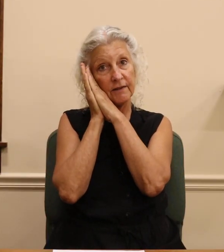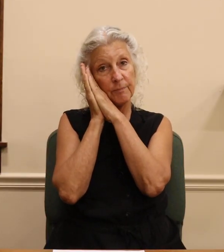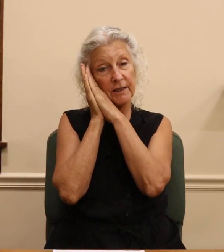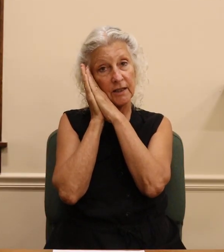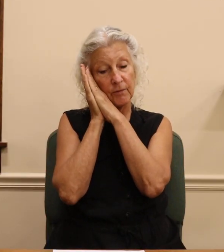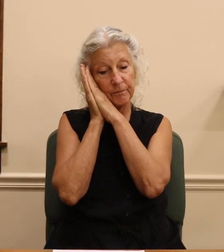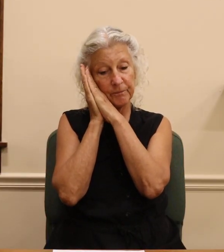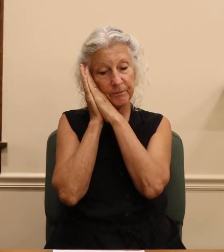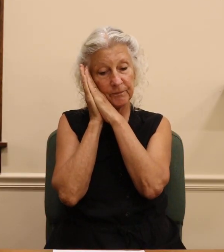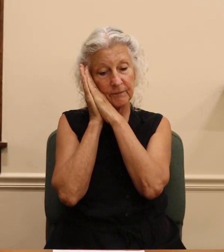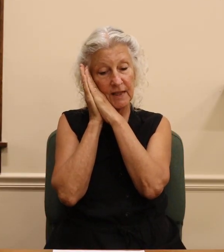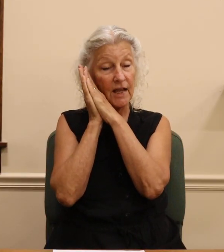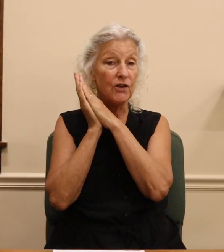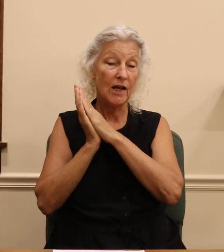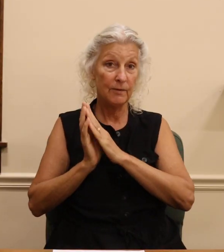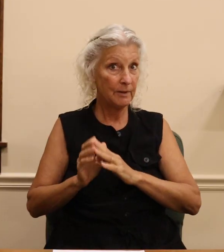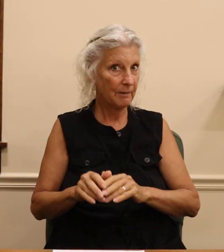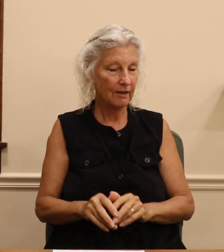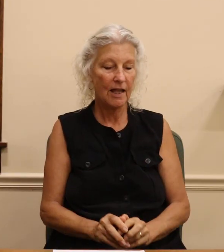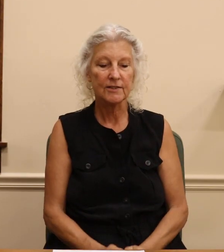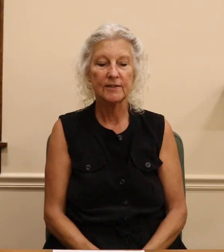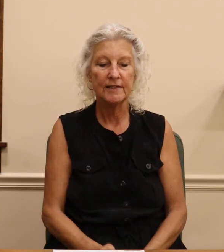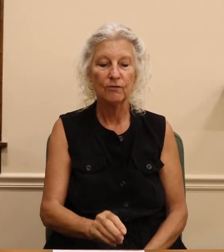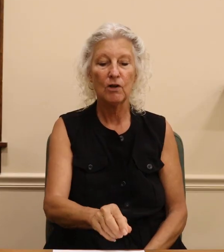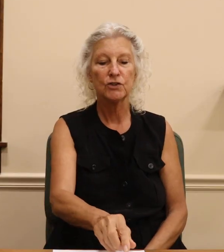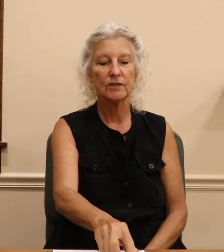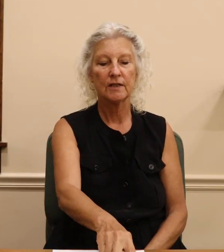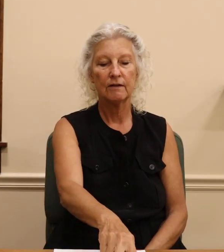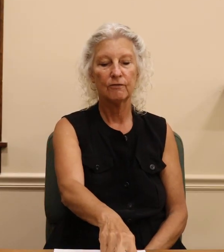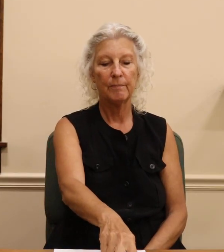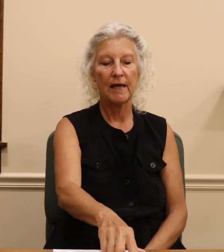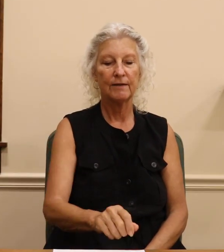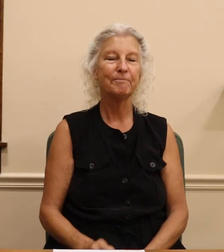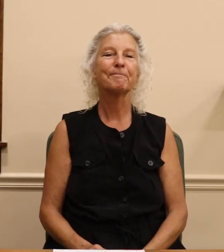the pillow. And you had to be in my class to see the Russian sign for bed.